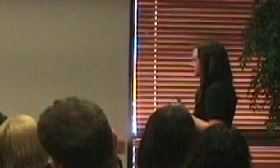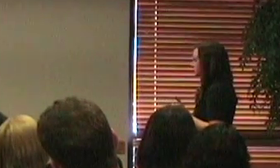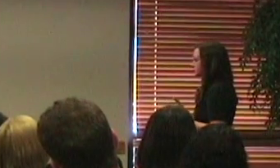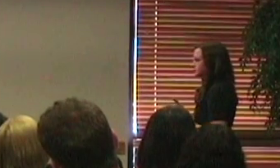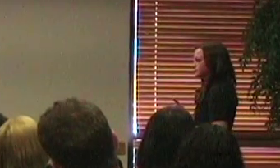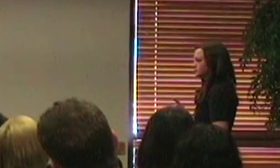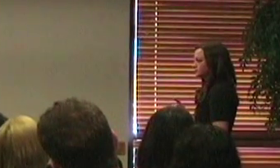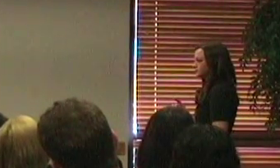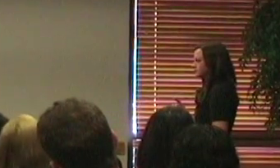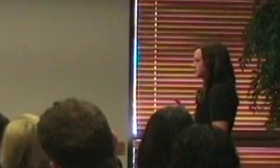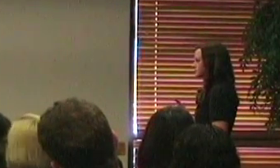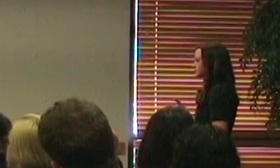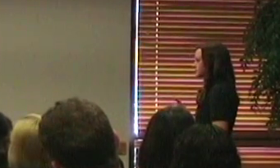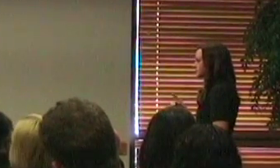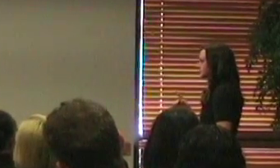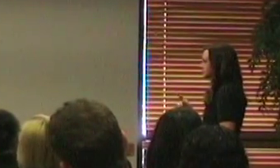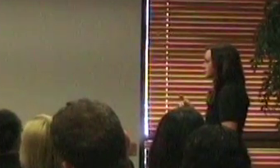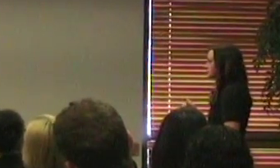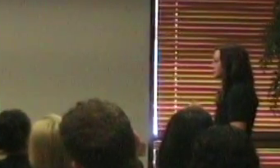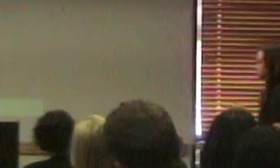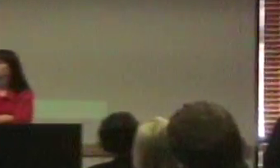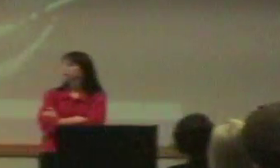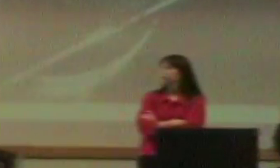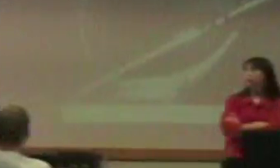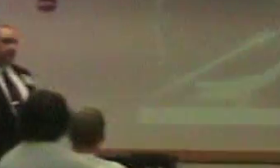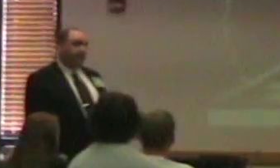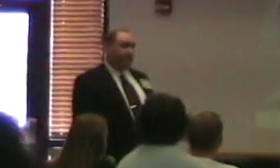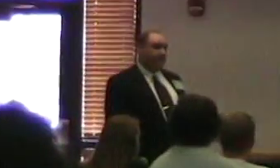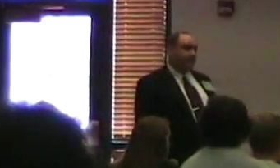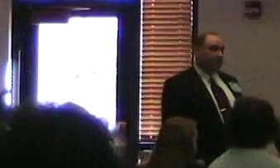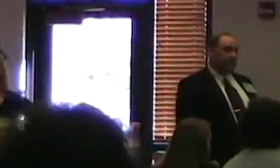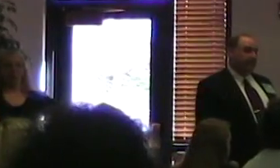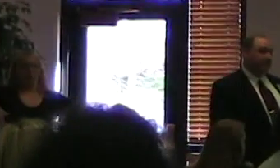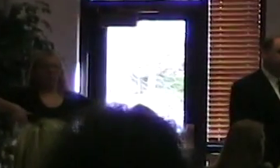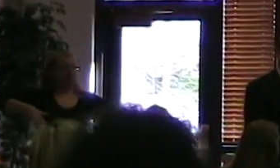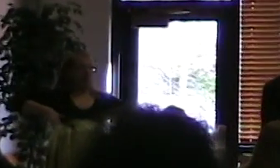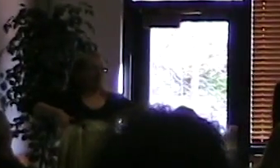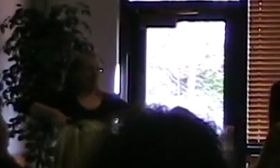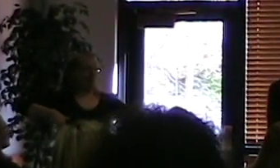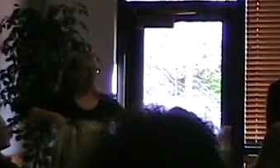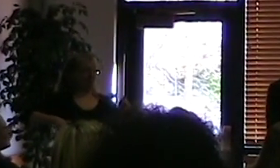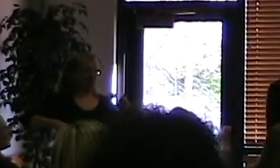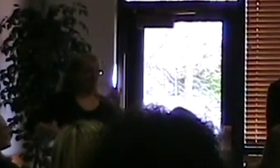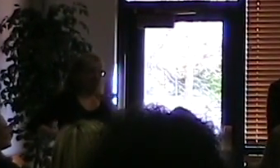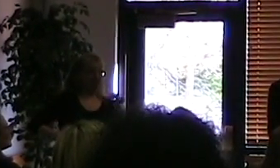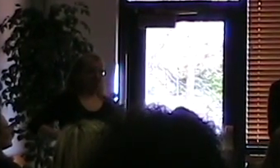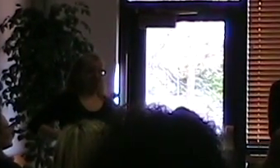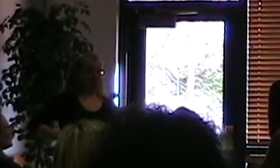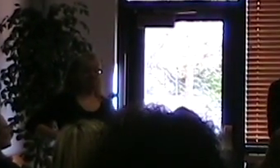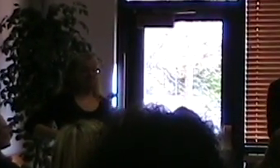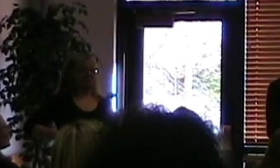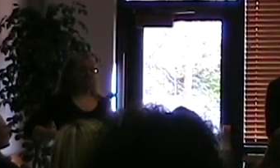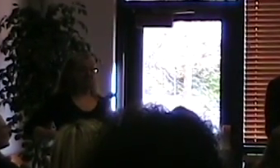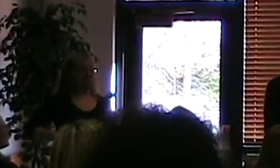So fencing is a part of the Deaf Olympics? It is not. No, not now. Is it going to be?